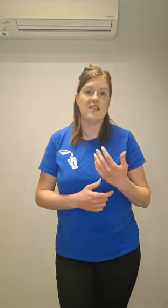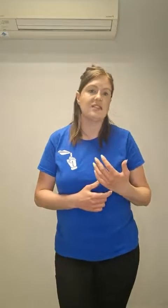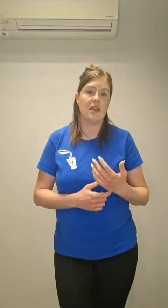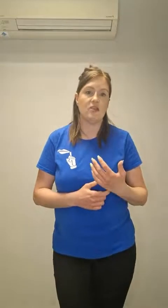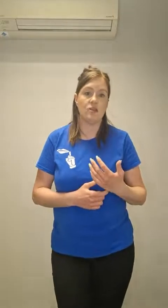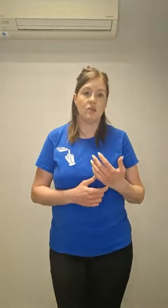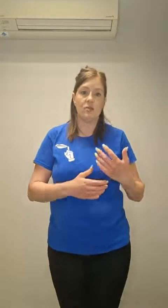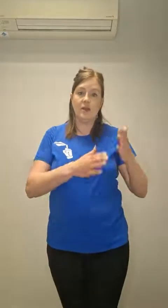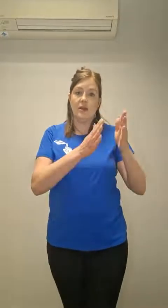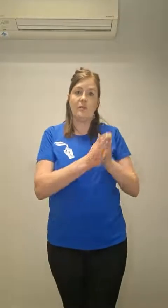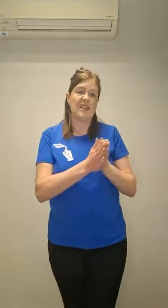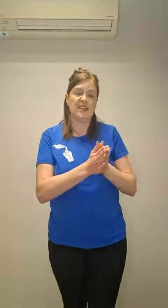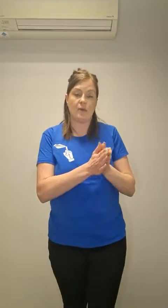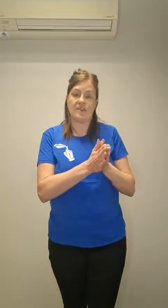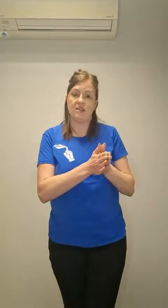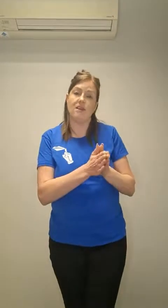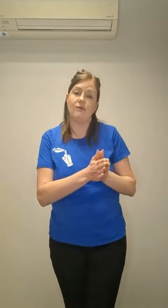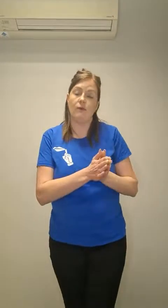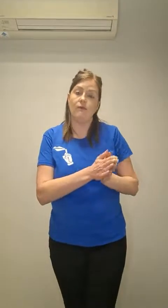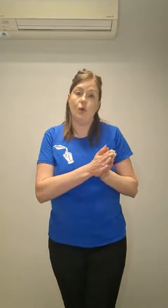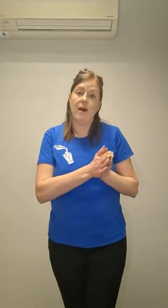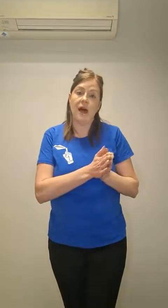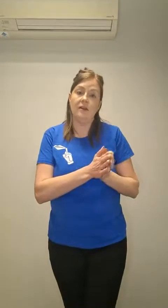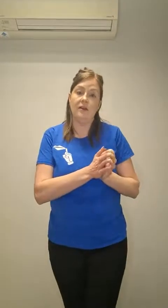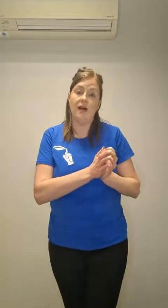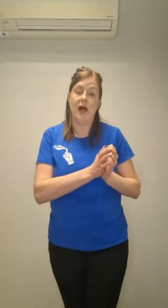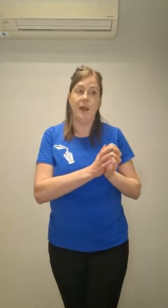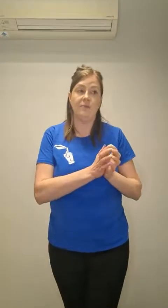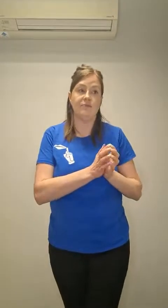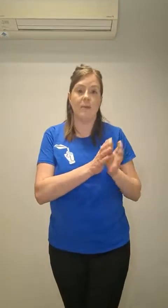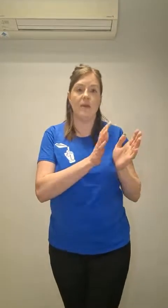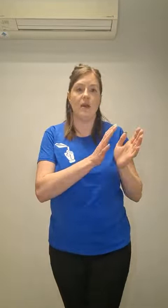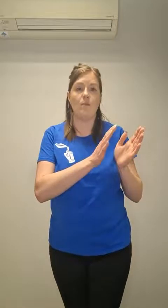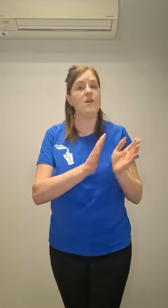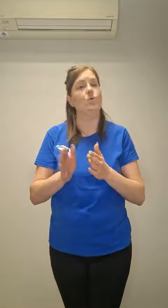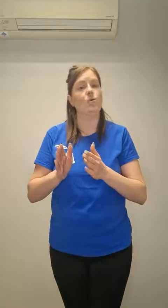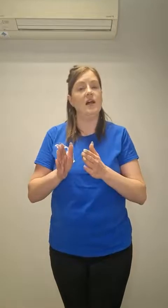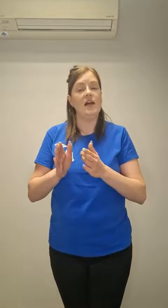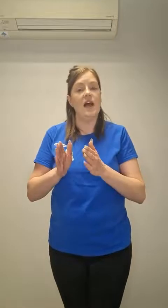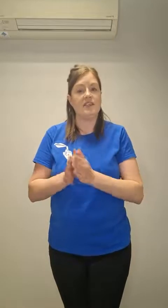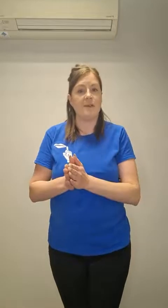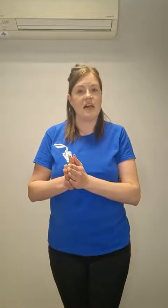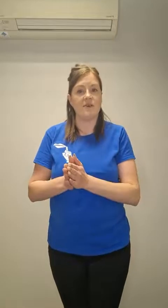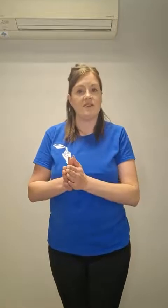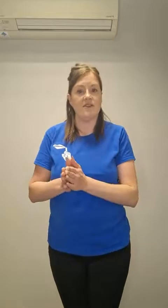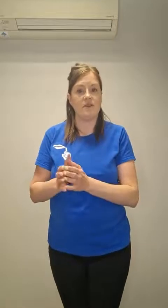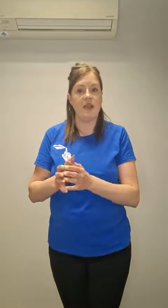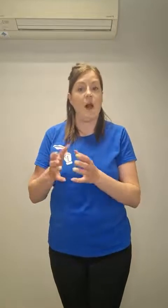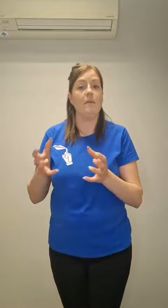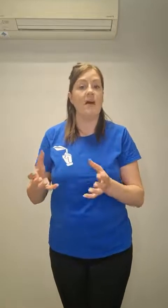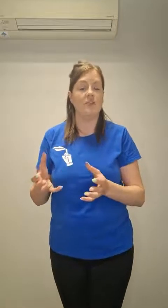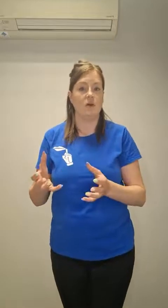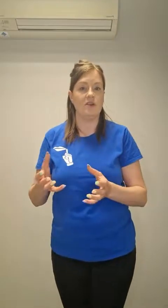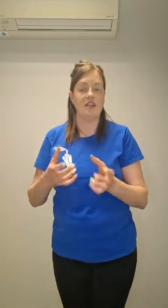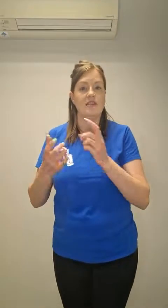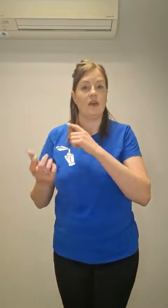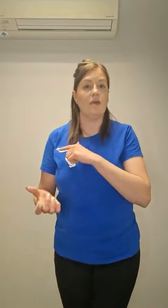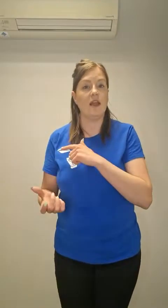stick to BSL as our default format. But then we will adapt our signs to be our methodology. So like